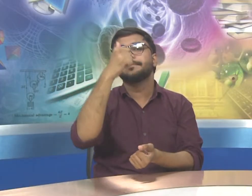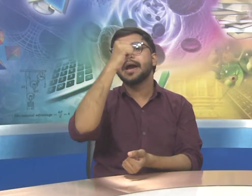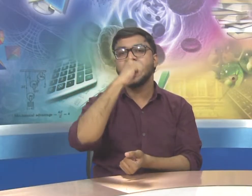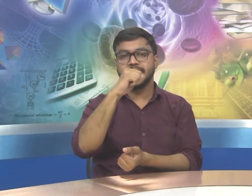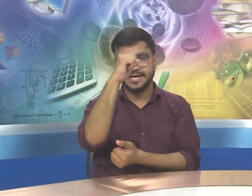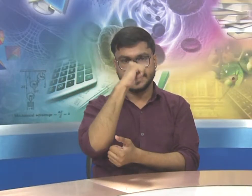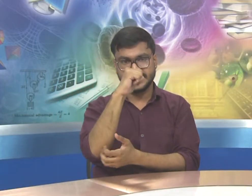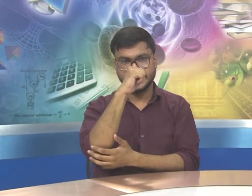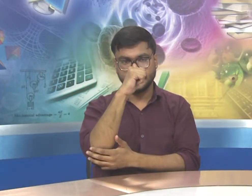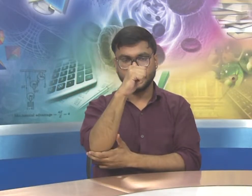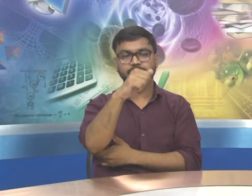water.